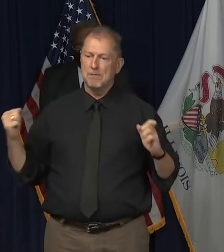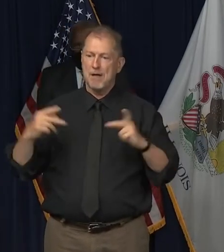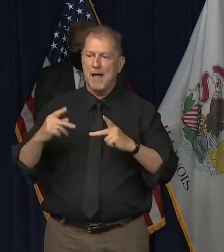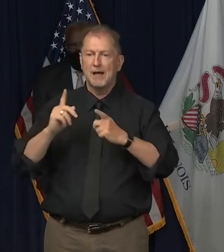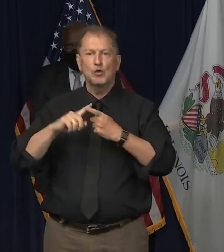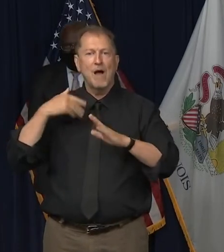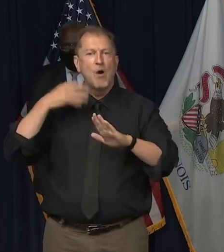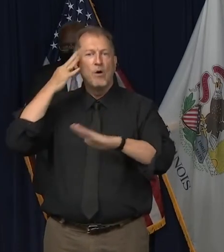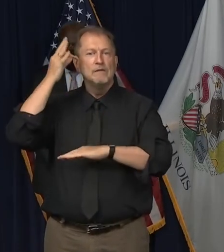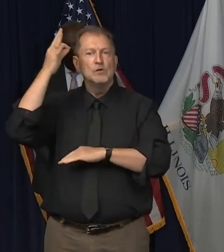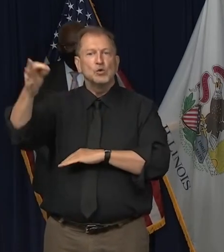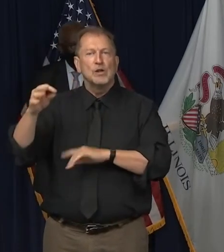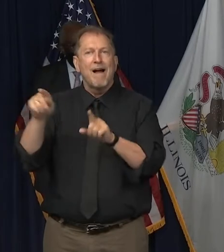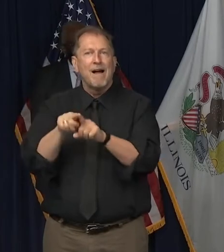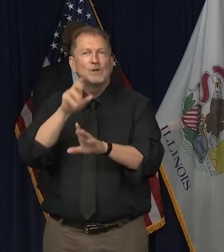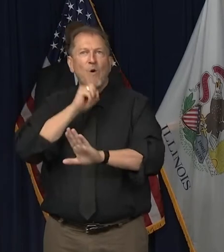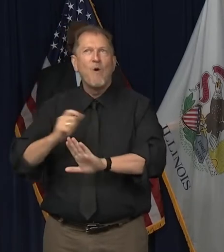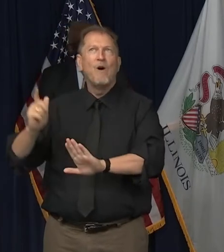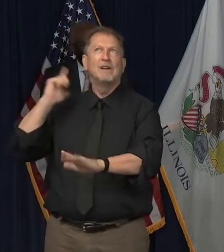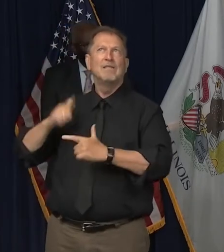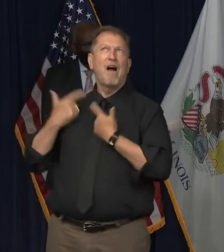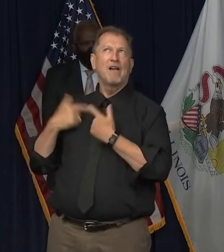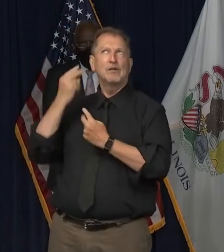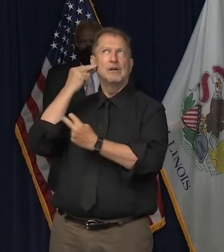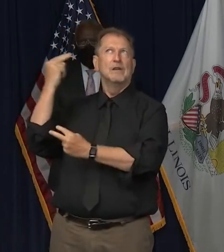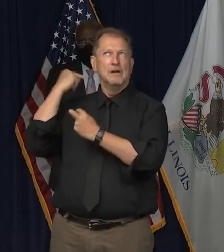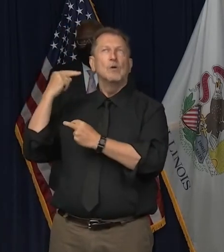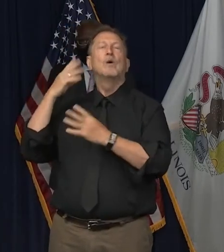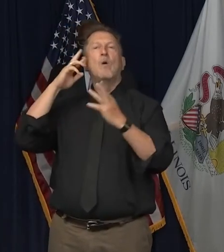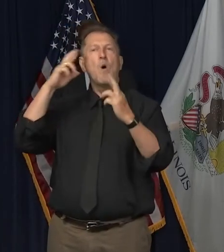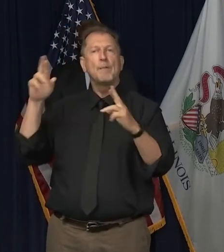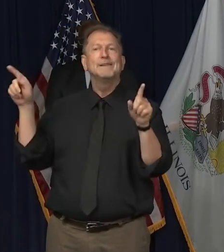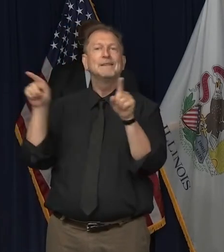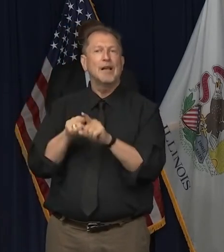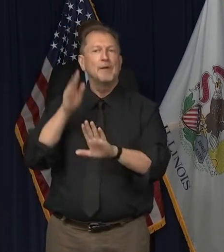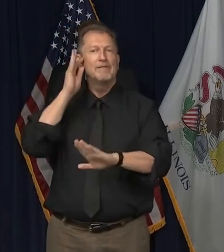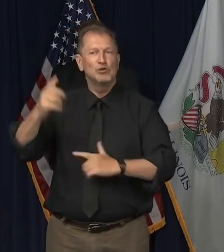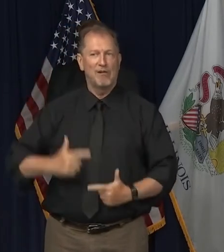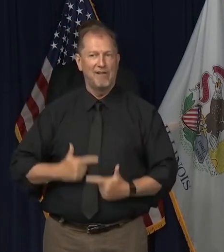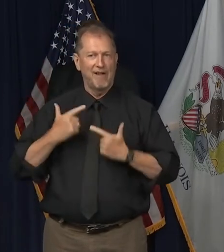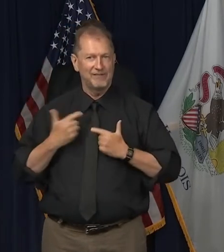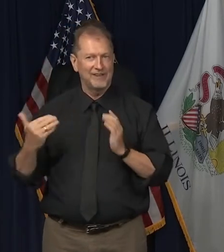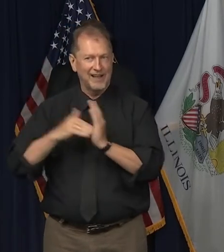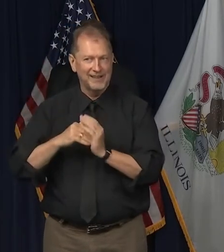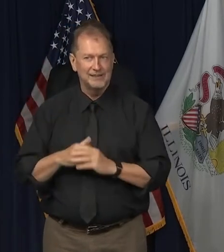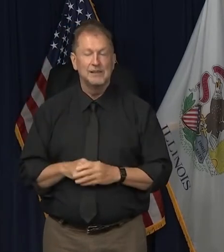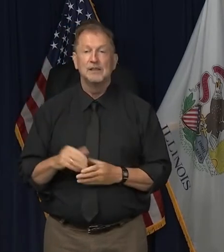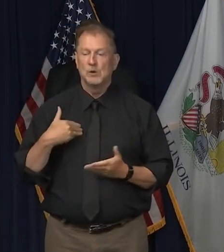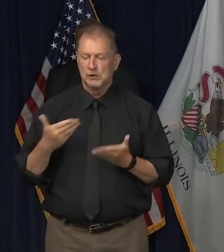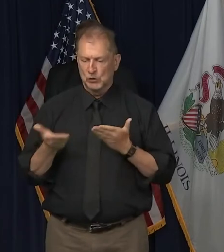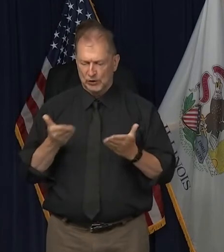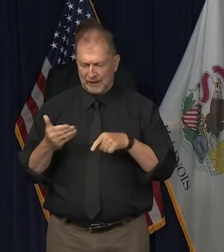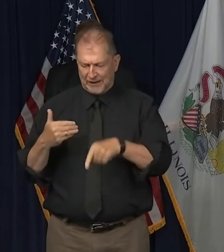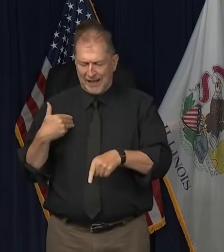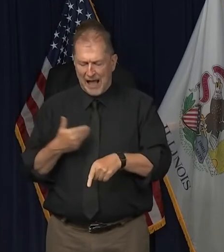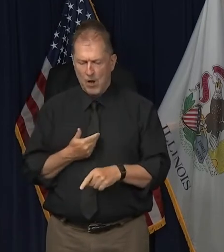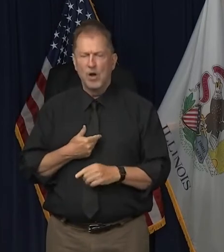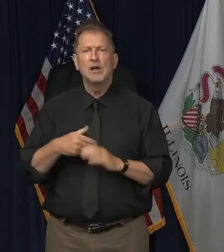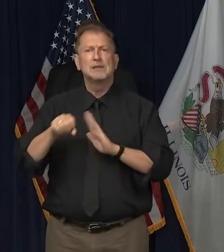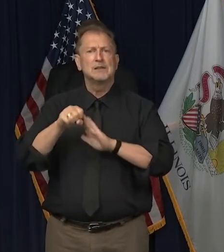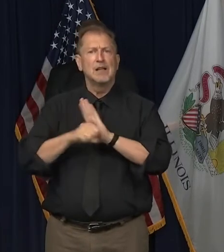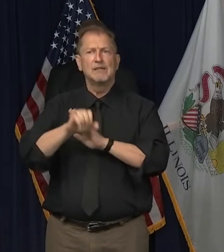appreciate now more than ever. Serving the needs of our state is at the very core of our land grant mission, and we have done